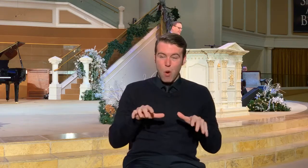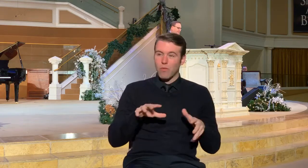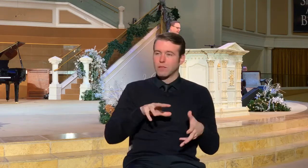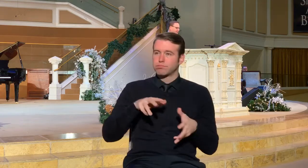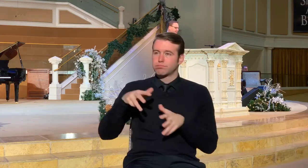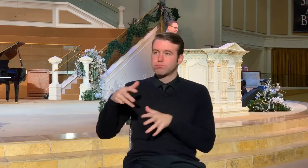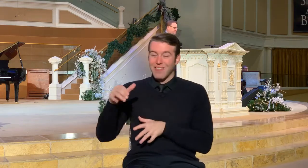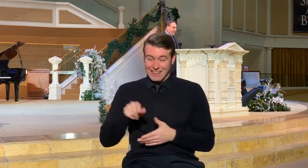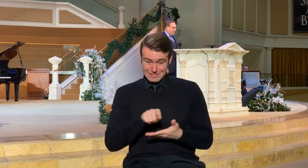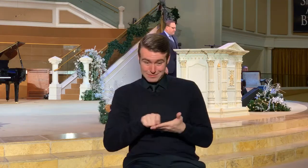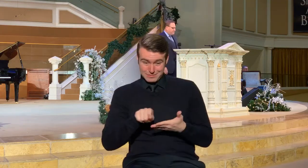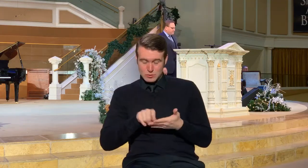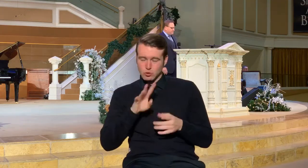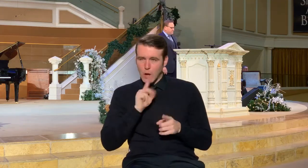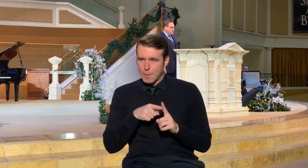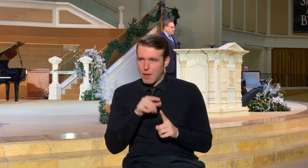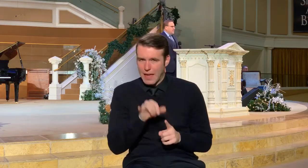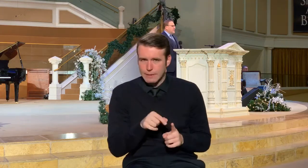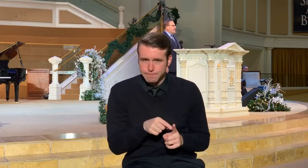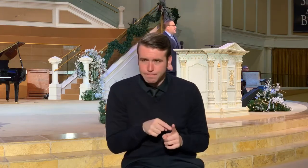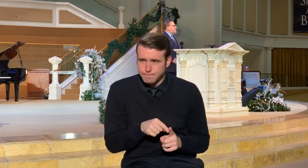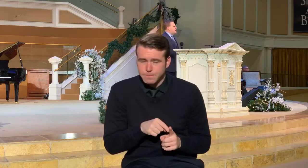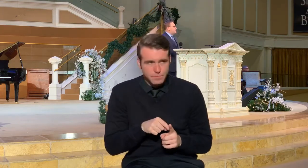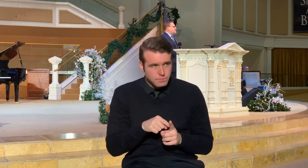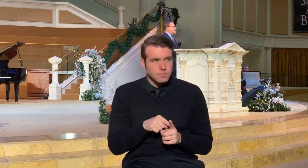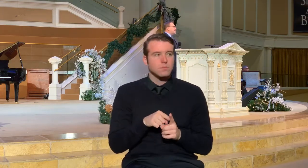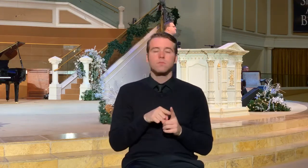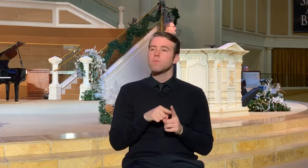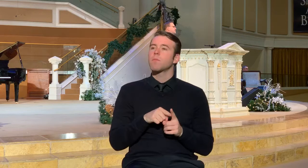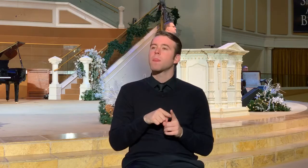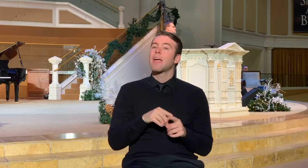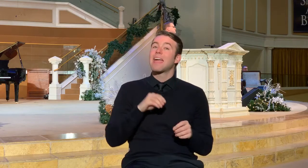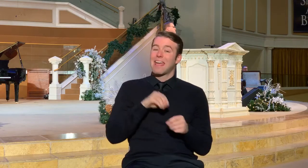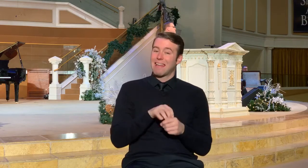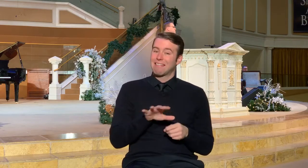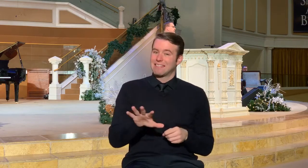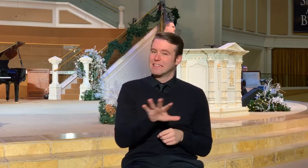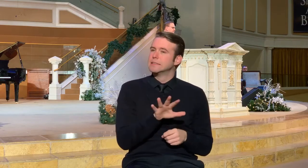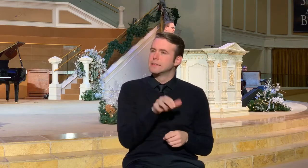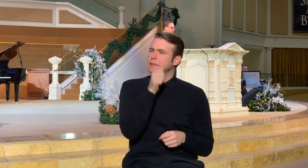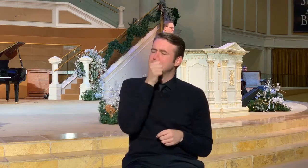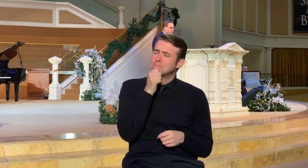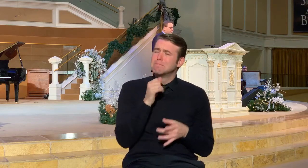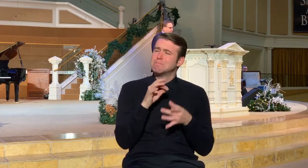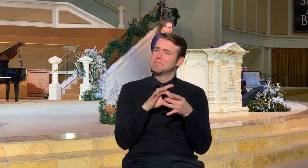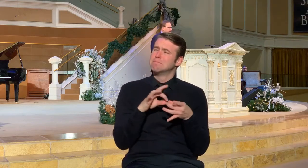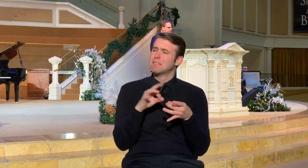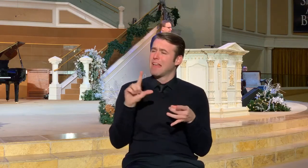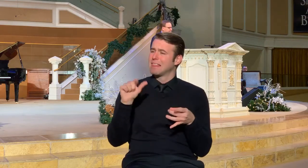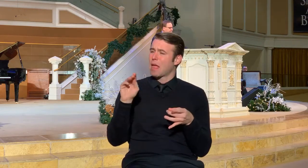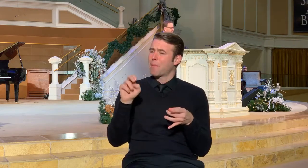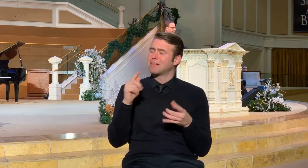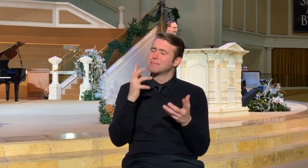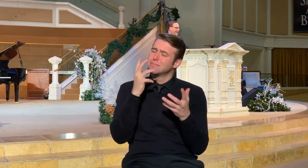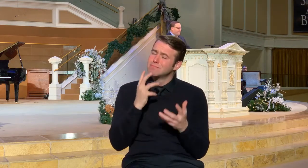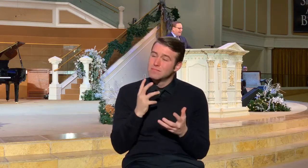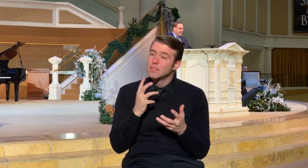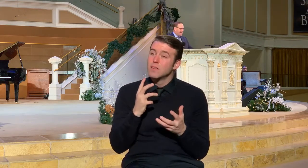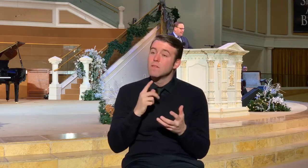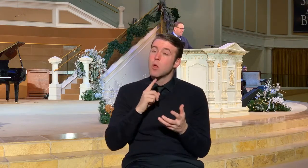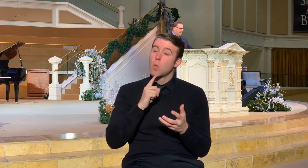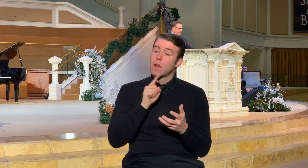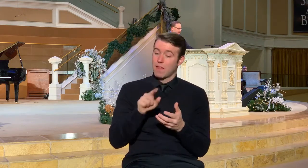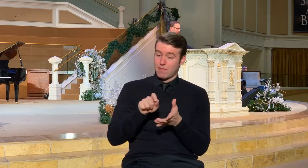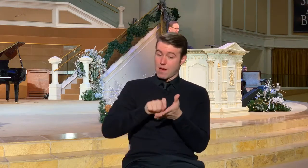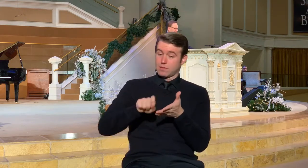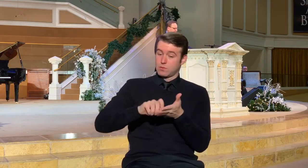particular lamentation is about. In this lament, Israel, Judah, is described